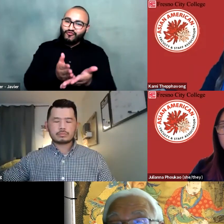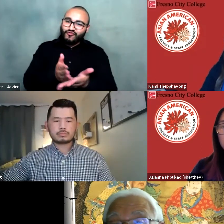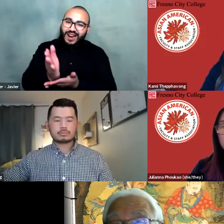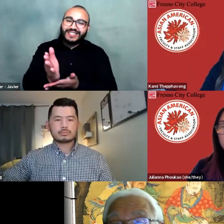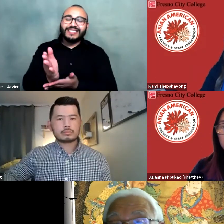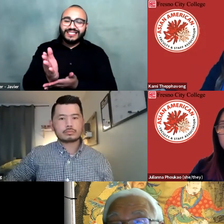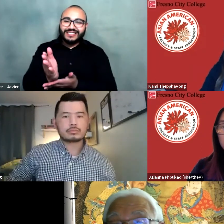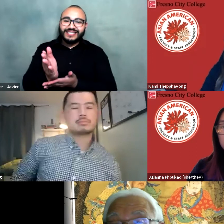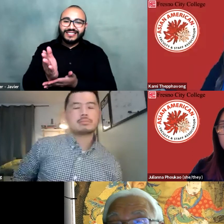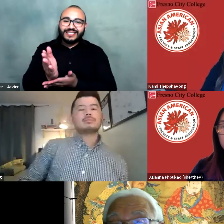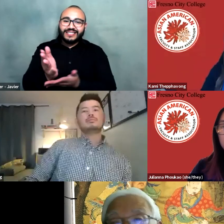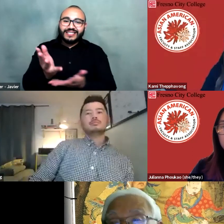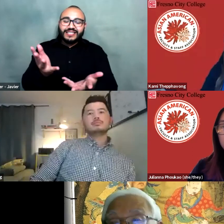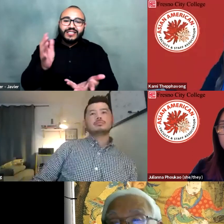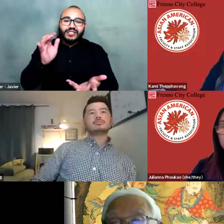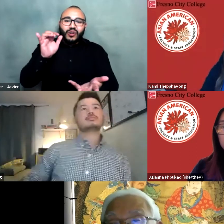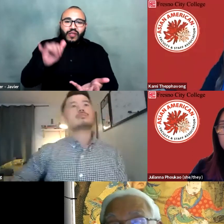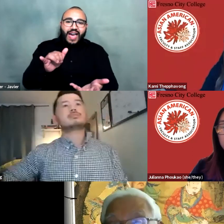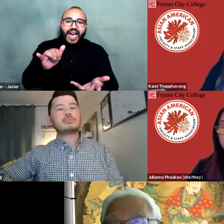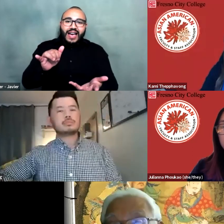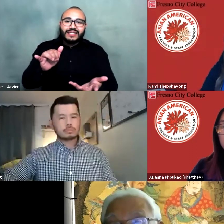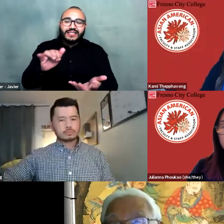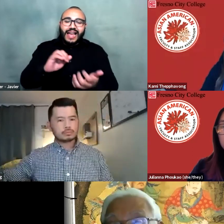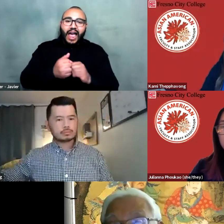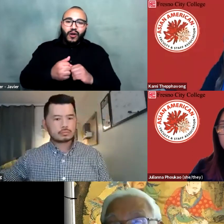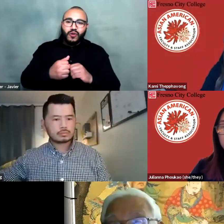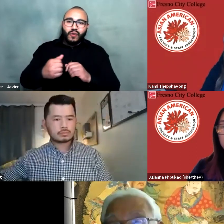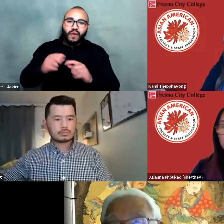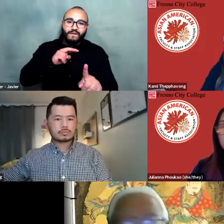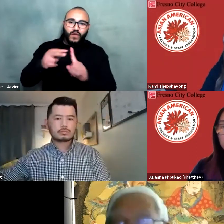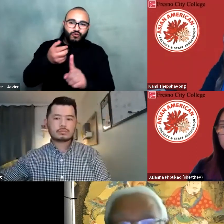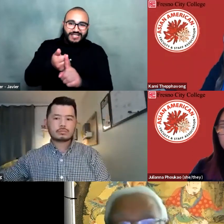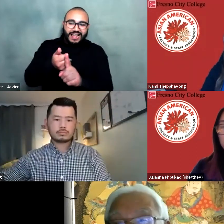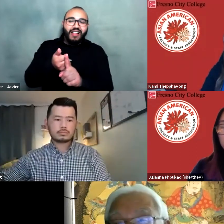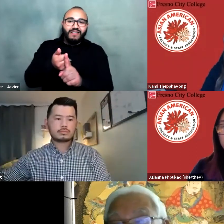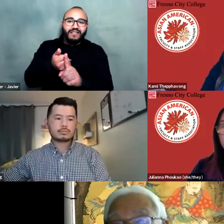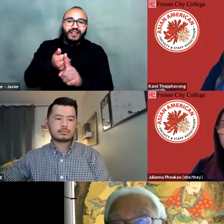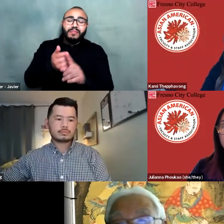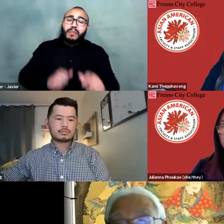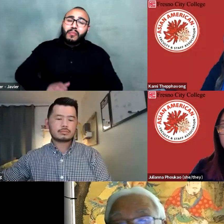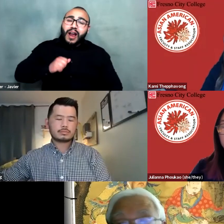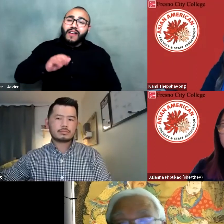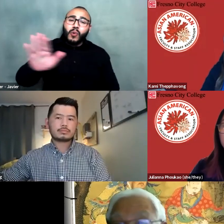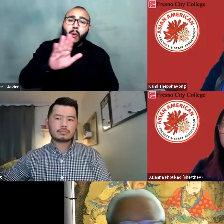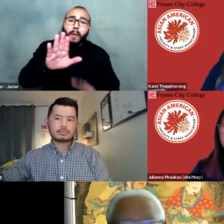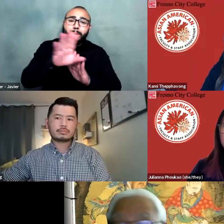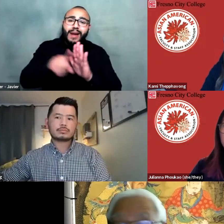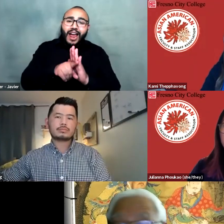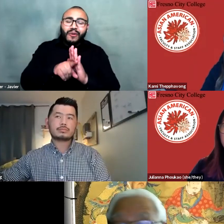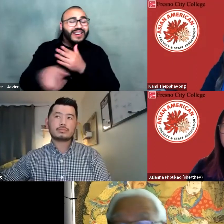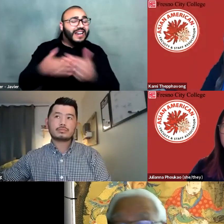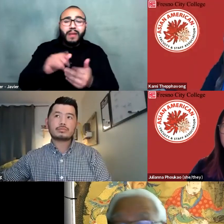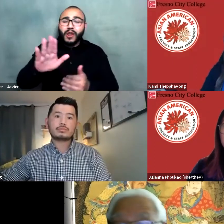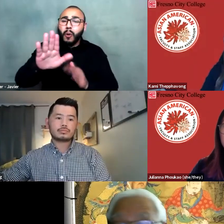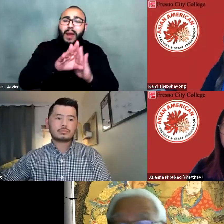So this is looking at how you see yourself. Be proud of your background, whatever your background is.